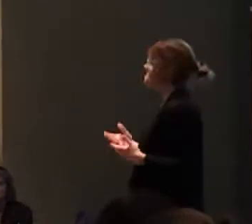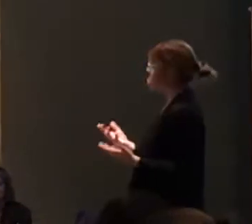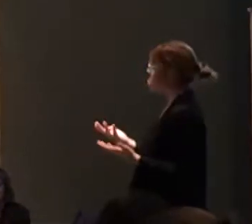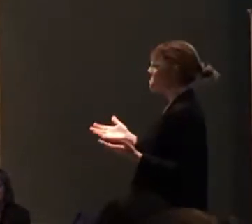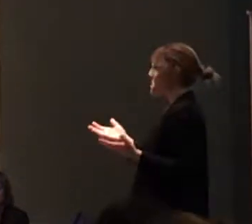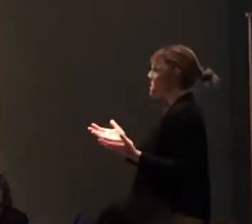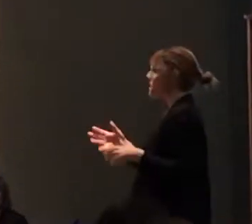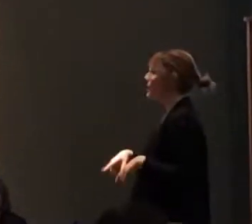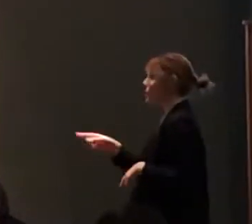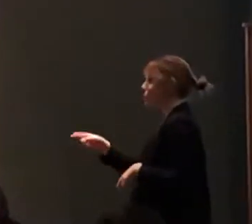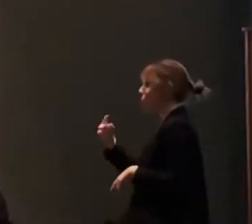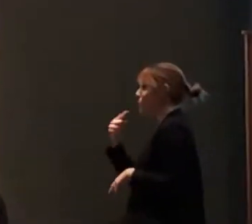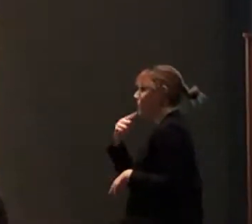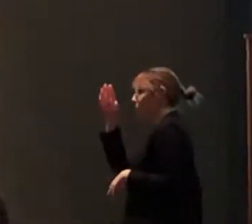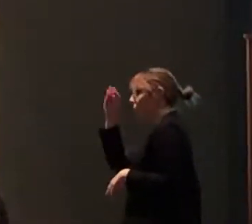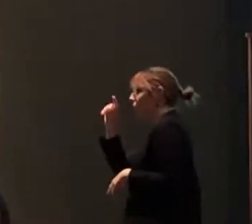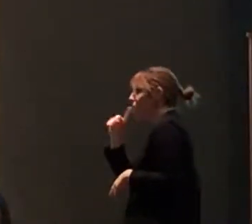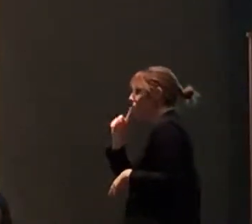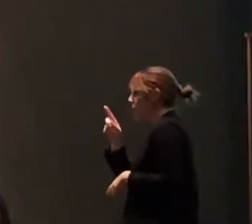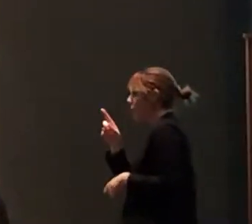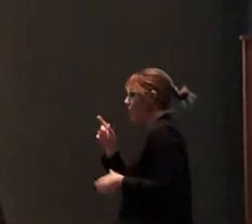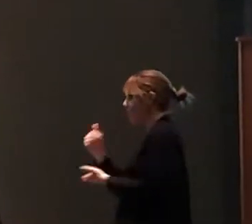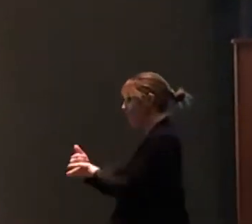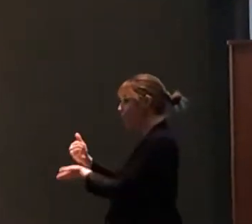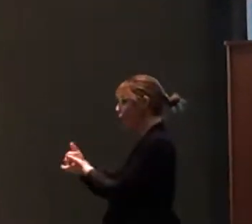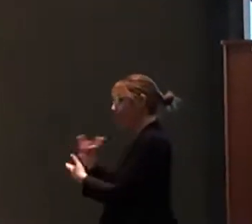Okay. Did you say that they would like to help?